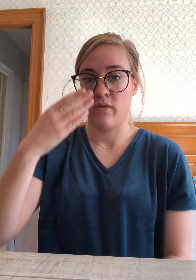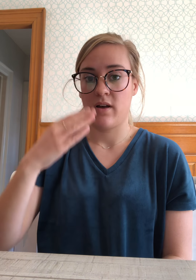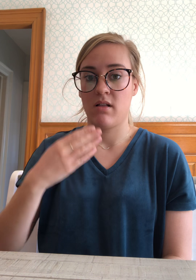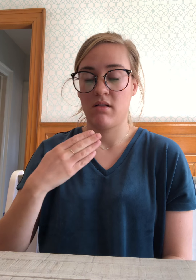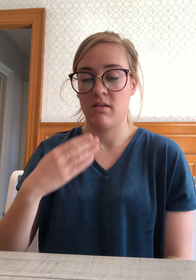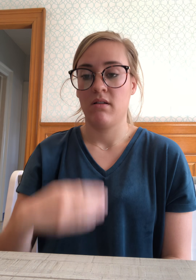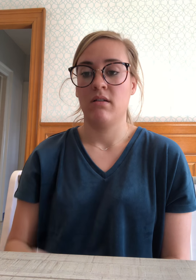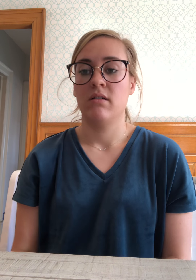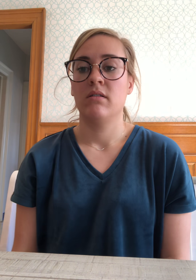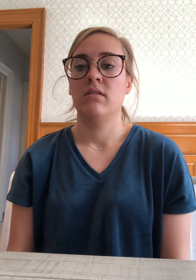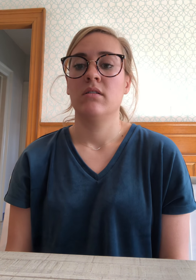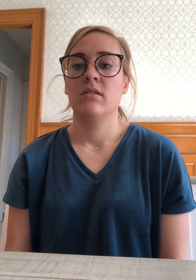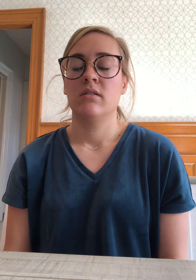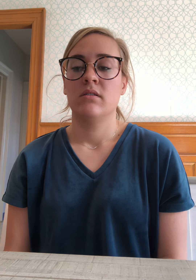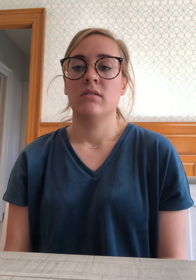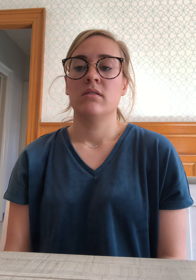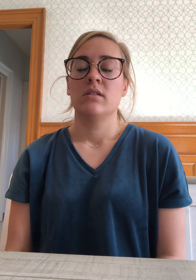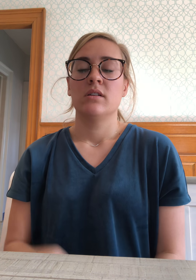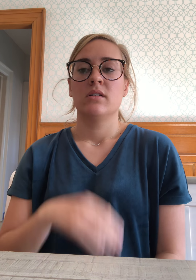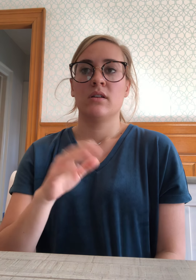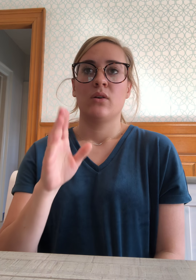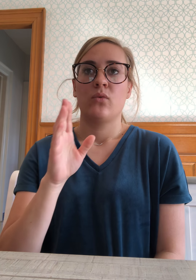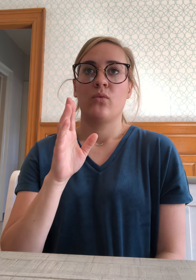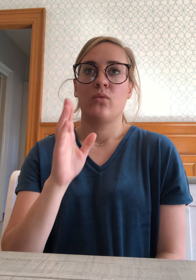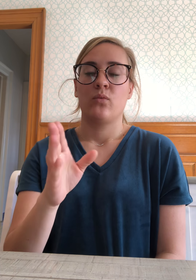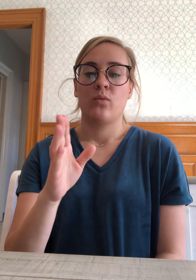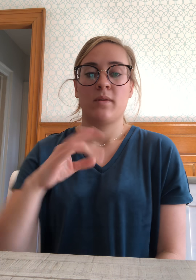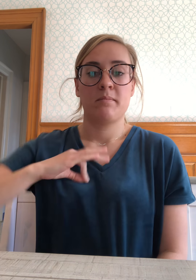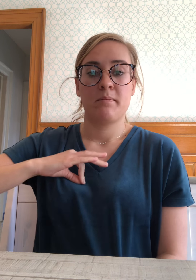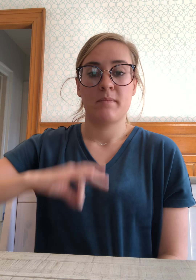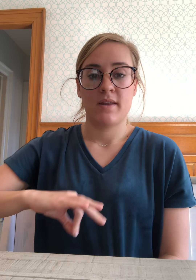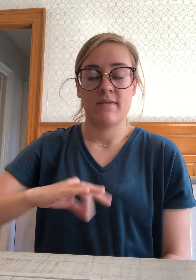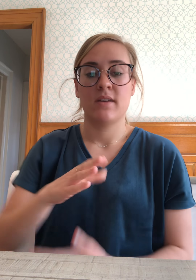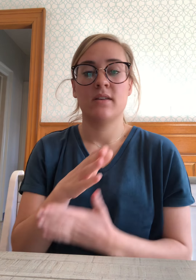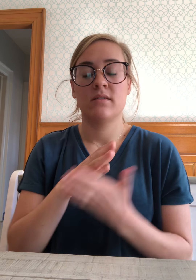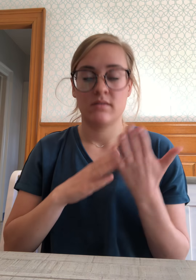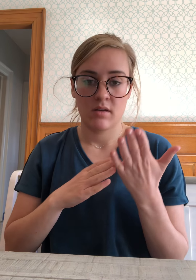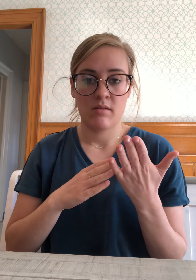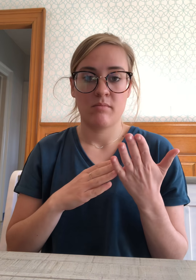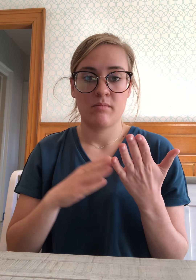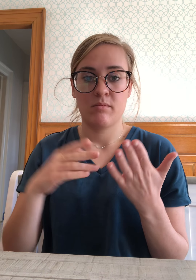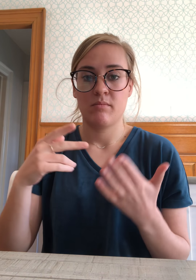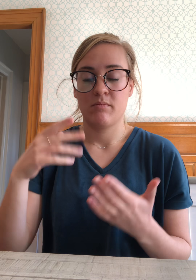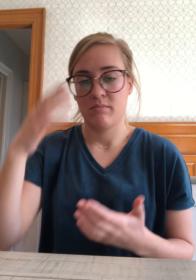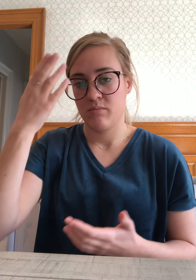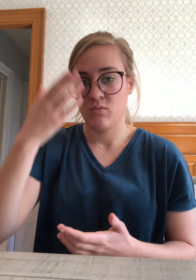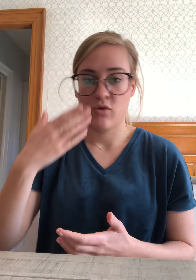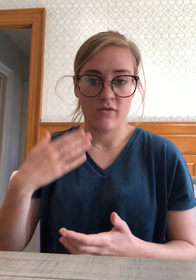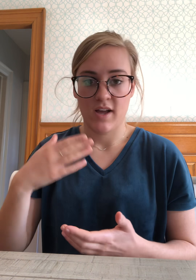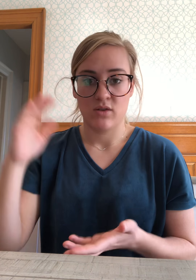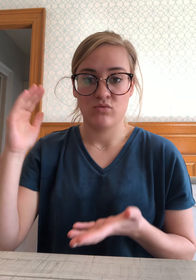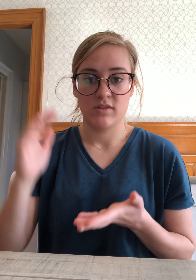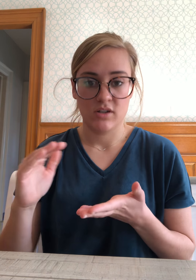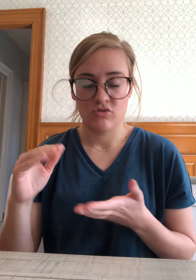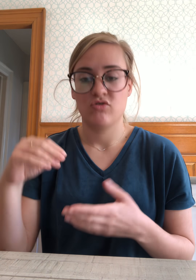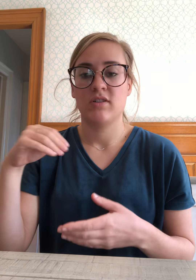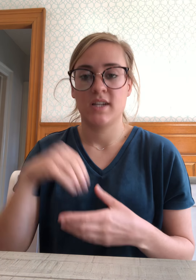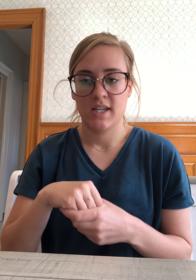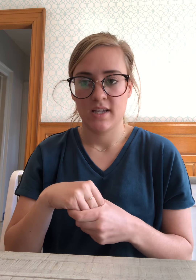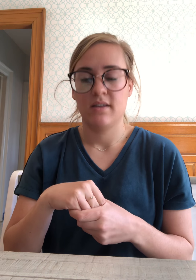would benefit from some profile reduction in a first bicuspid extraction case.